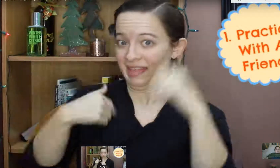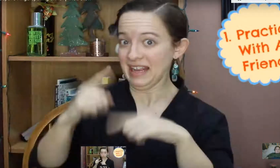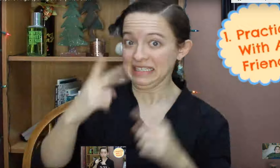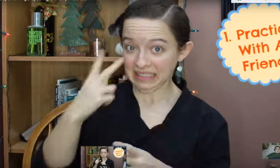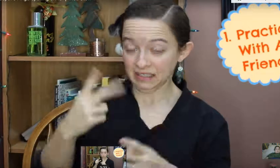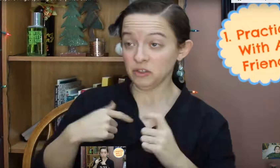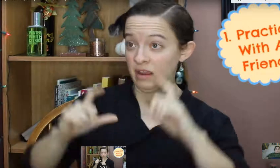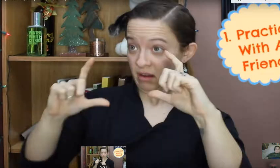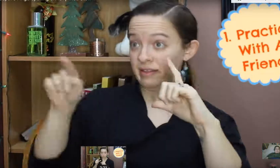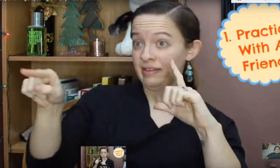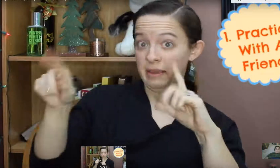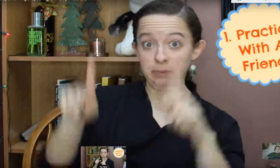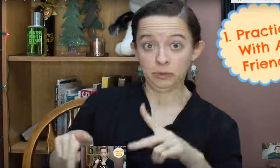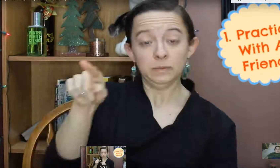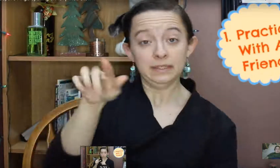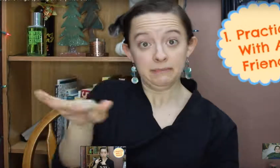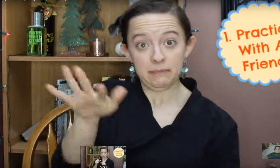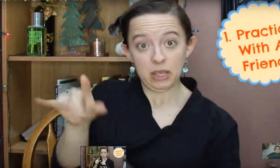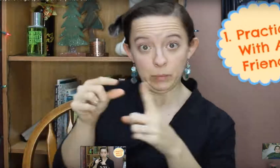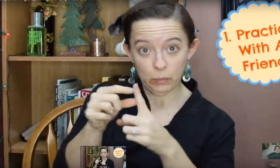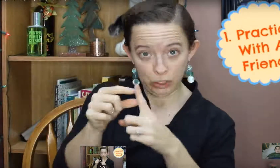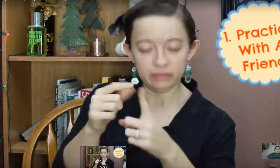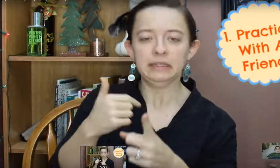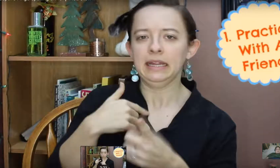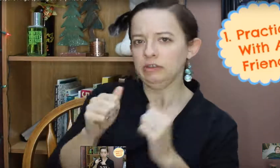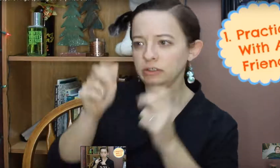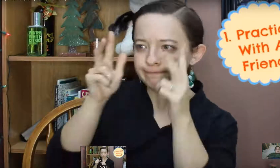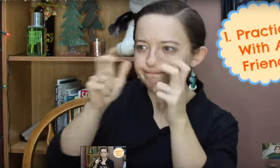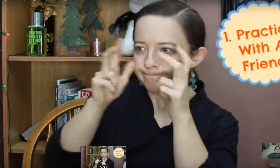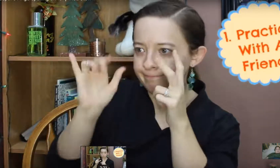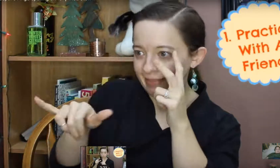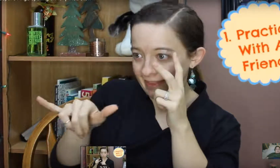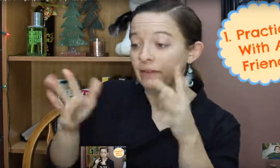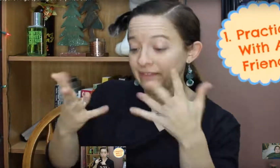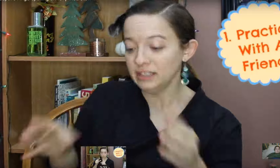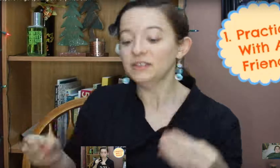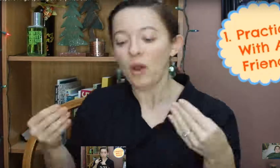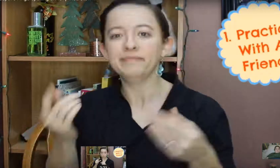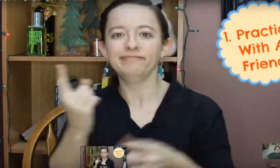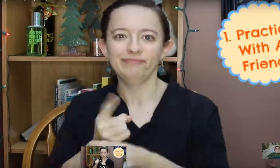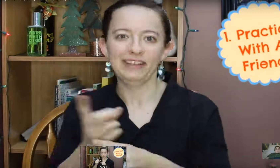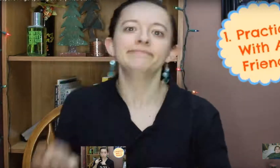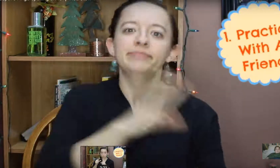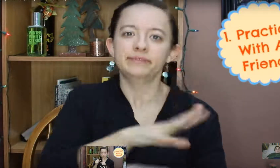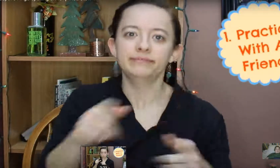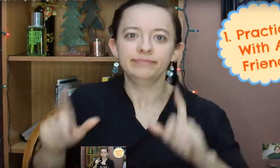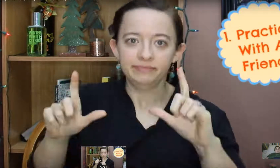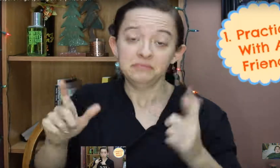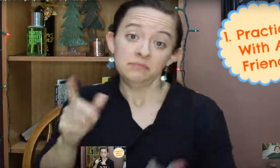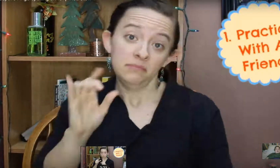like the game Heads Up, like having that word there, and having somebody fingerspell the word and receptively trying to make sure you know that, and then